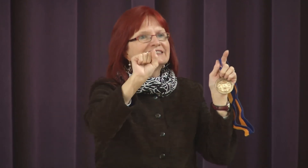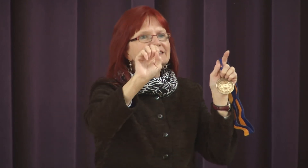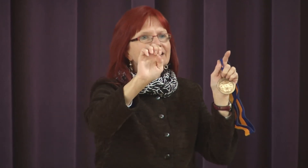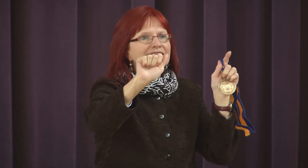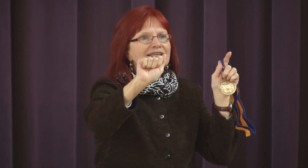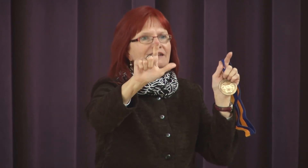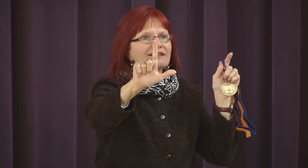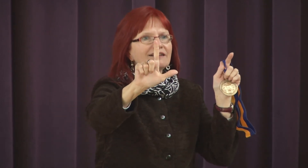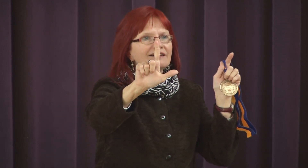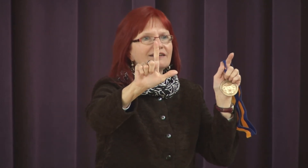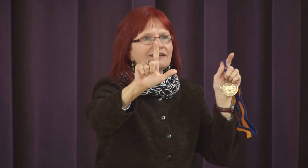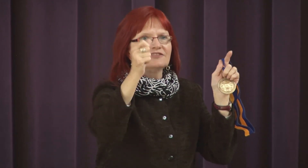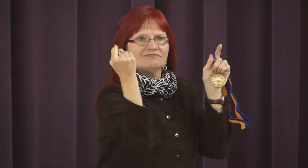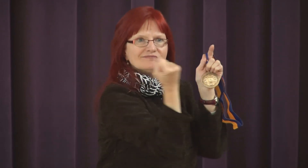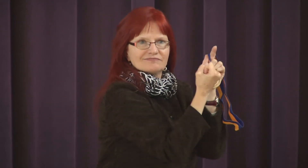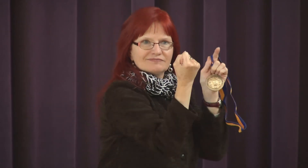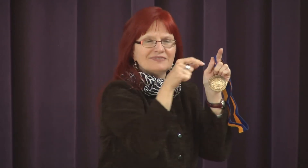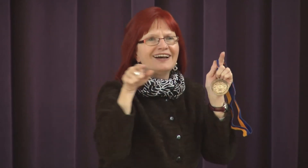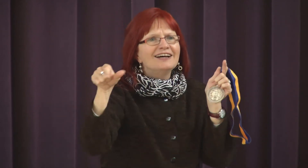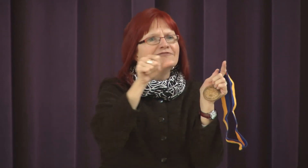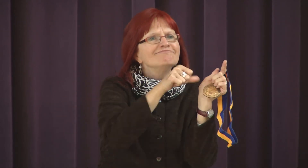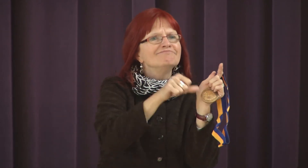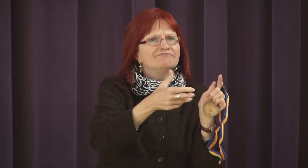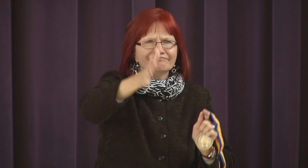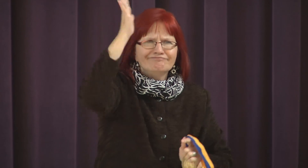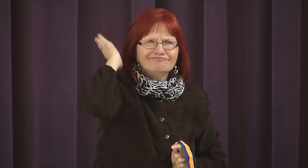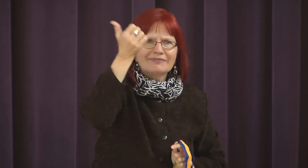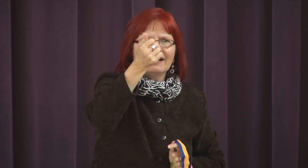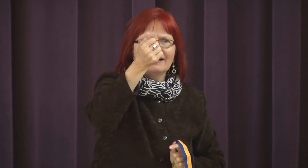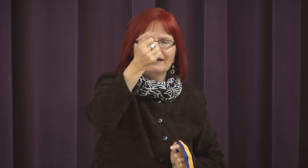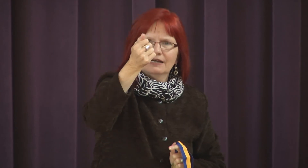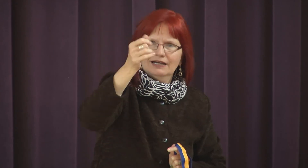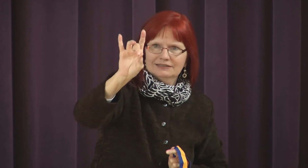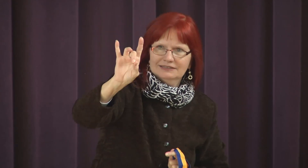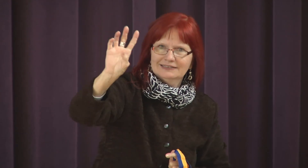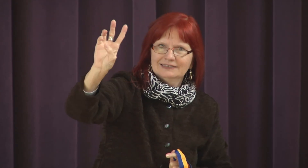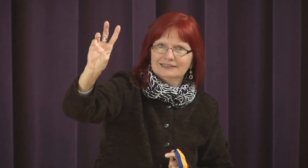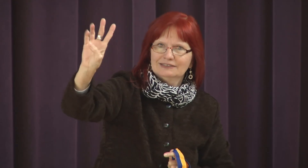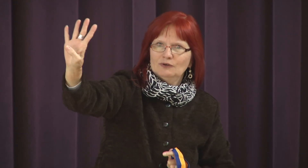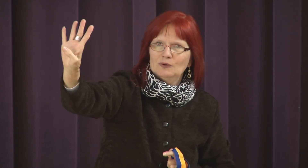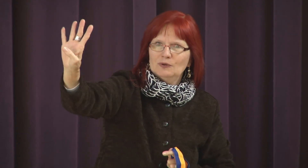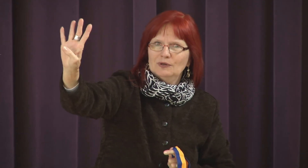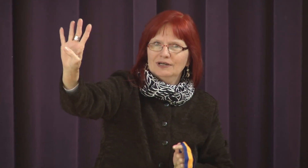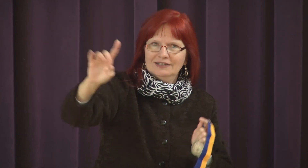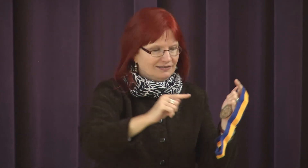On the back, it has Gallaudet's seal that was engraved back in